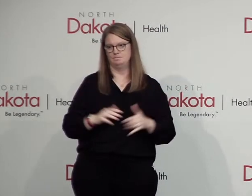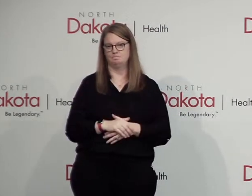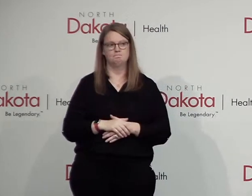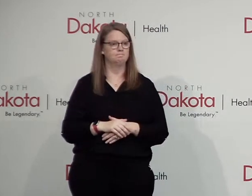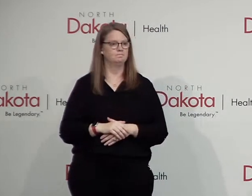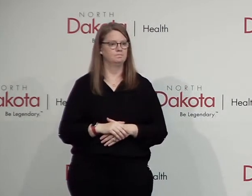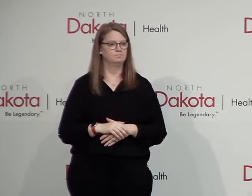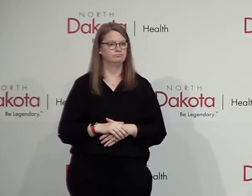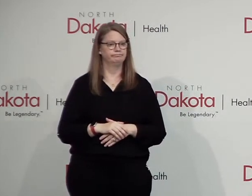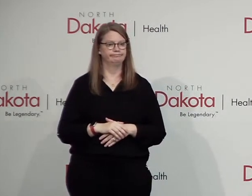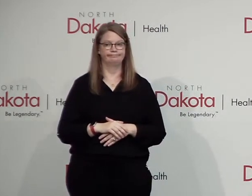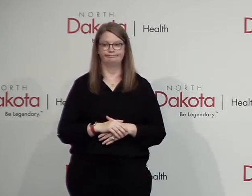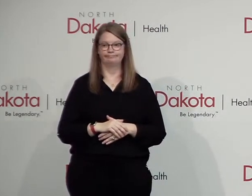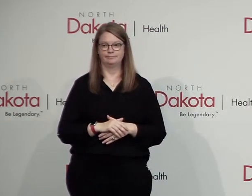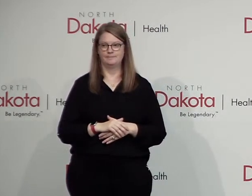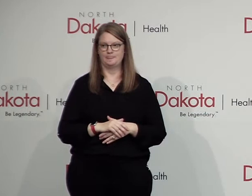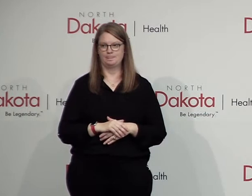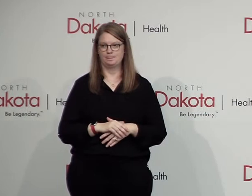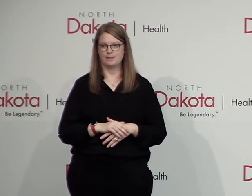No other questions?